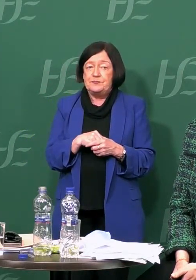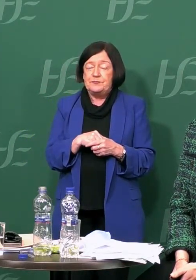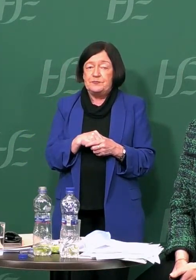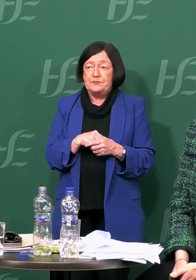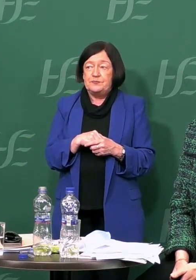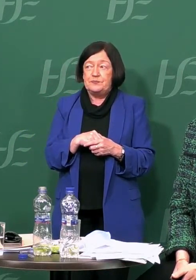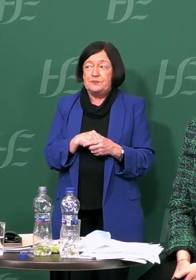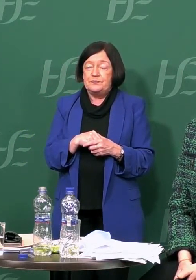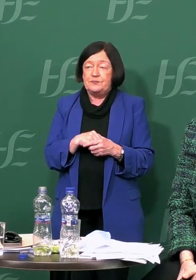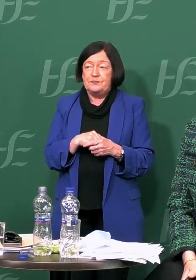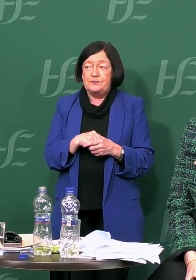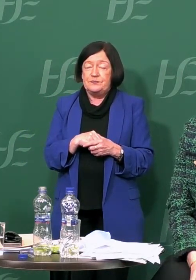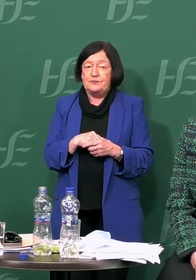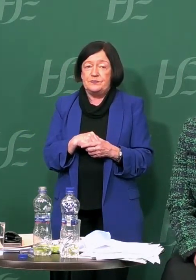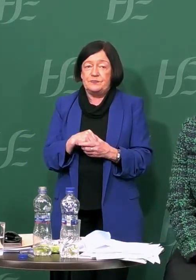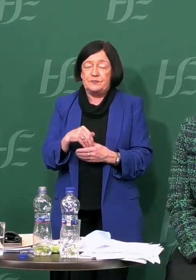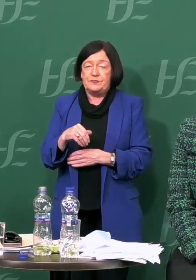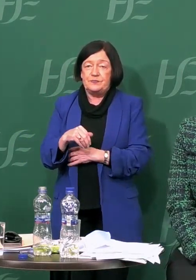Thank you.